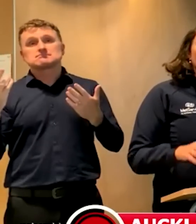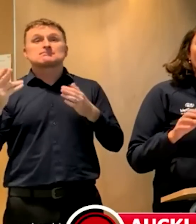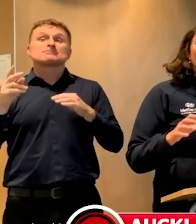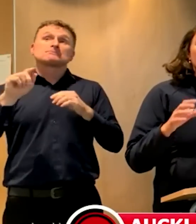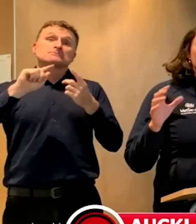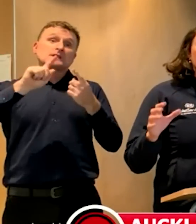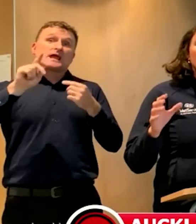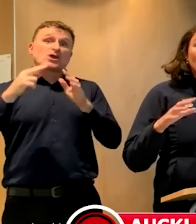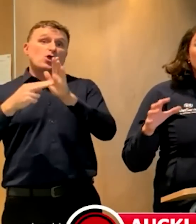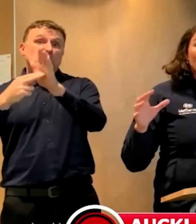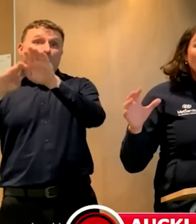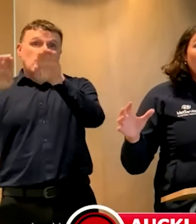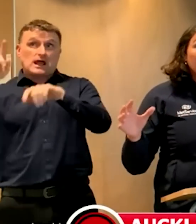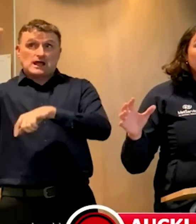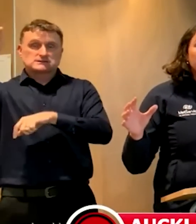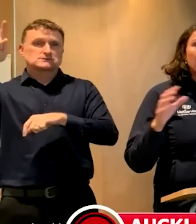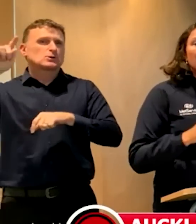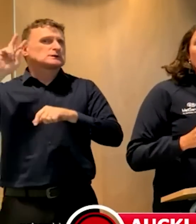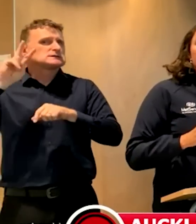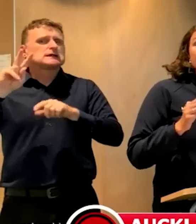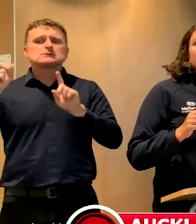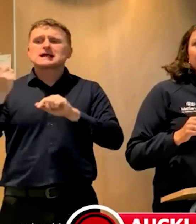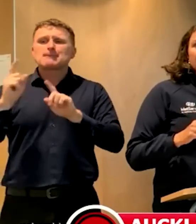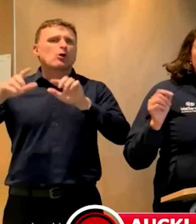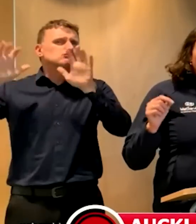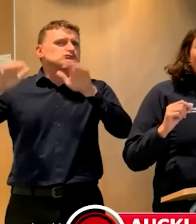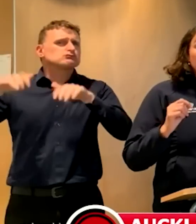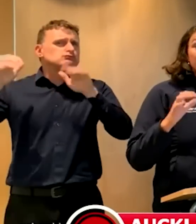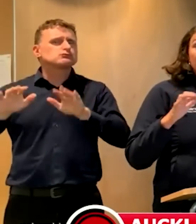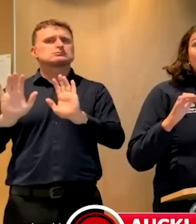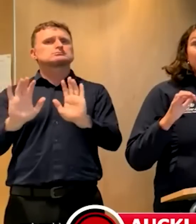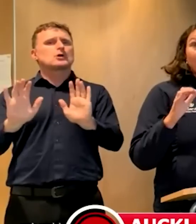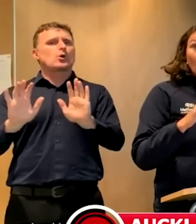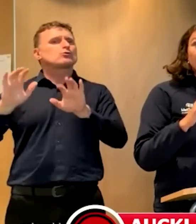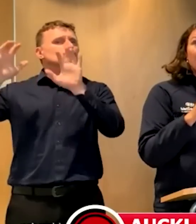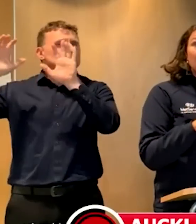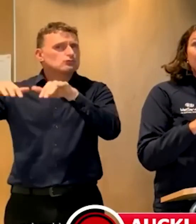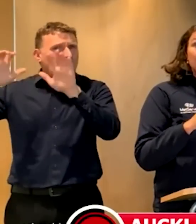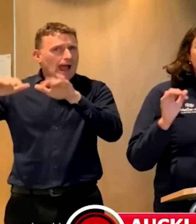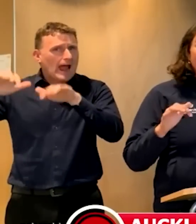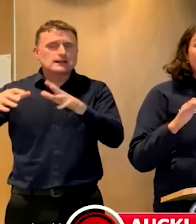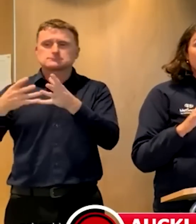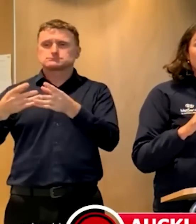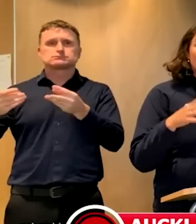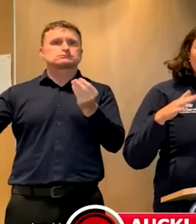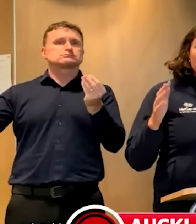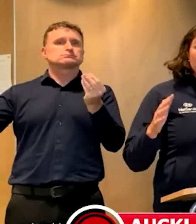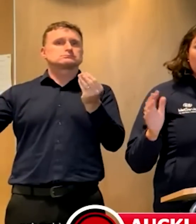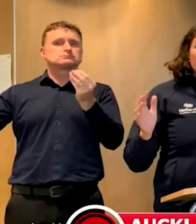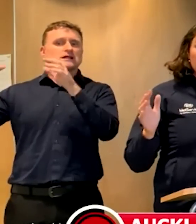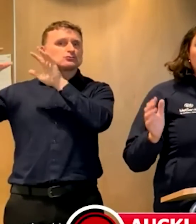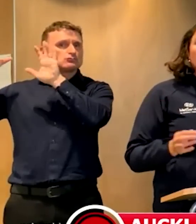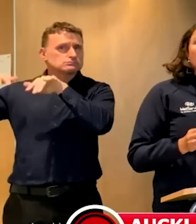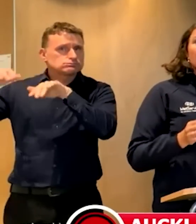Northland, we're not seeing non-stop rain. As expected, it's lines of heavy falls coming in bands,